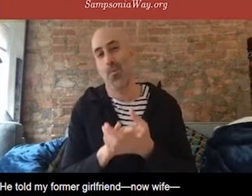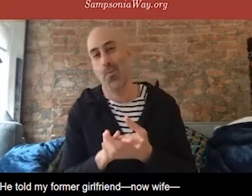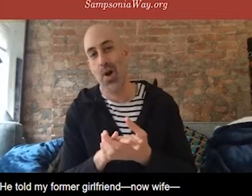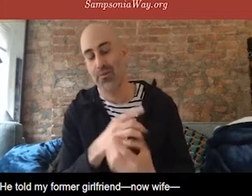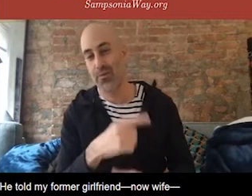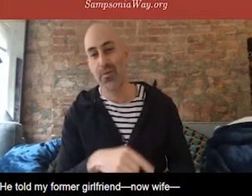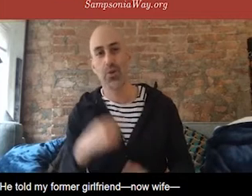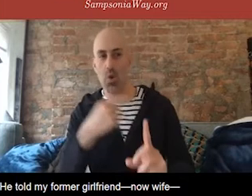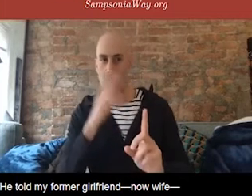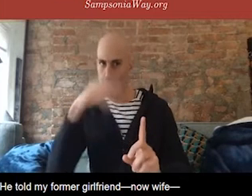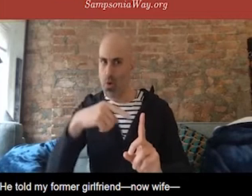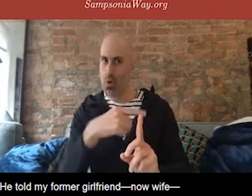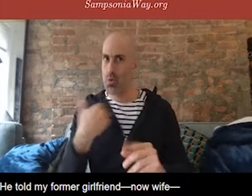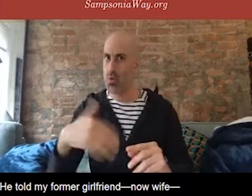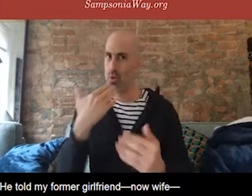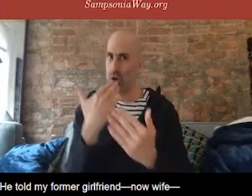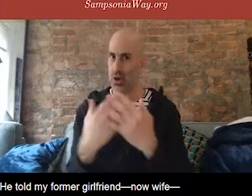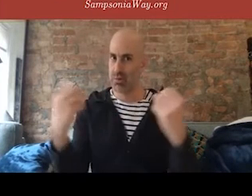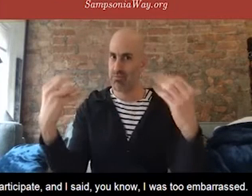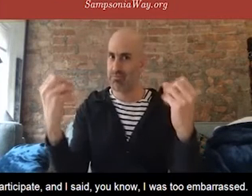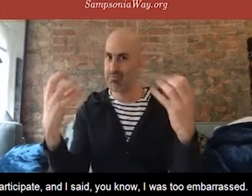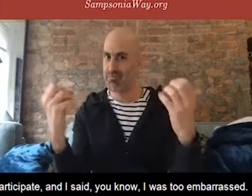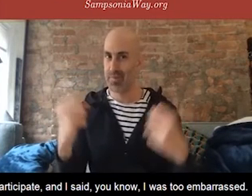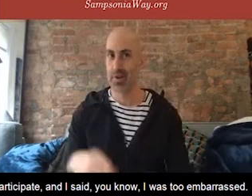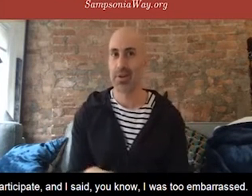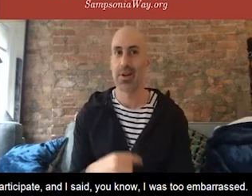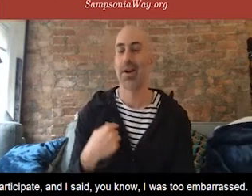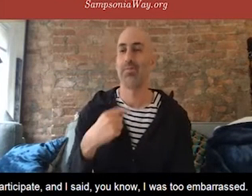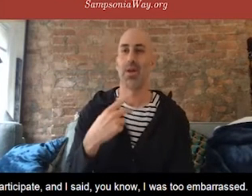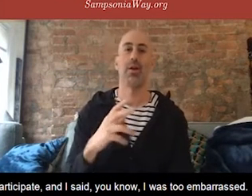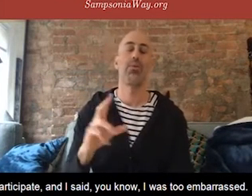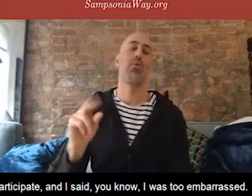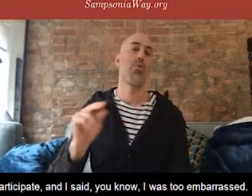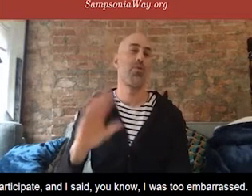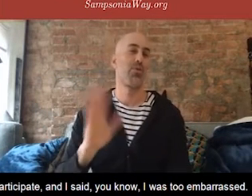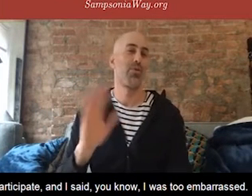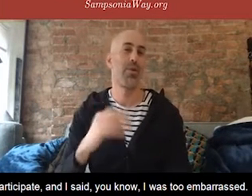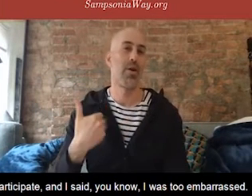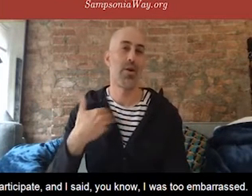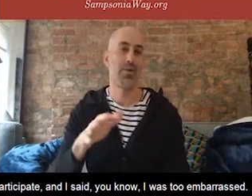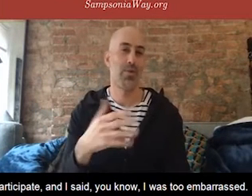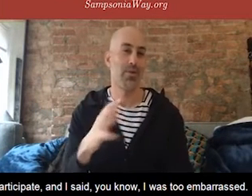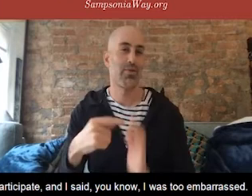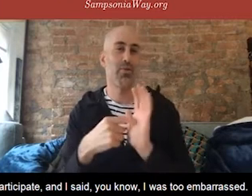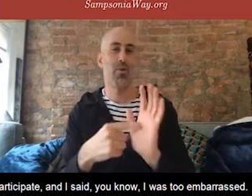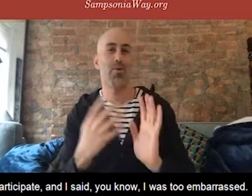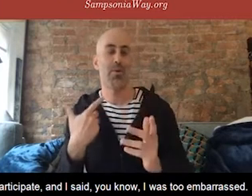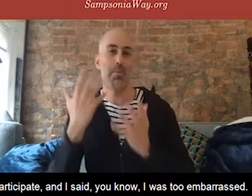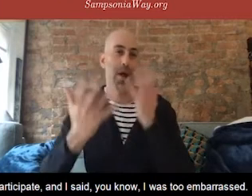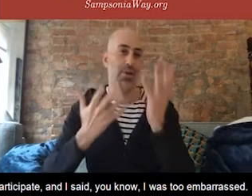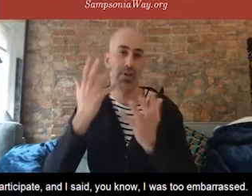he told my former girlfriend, now wife, that I had good signing and asked if I would